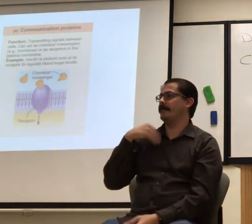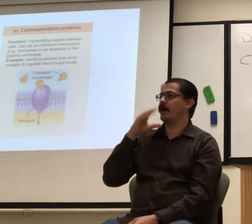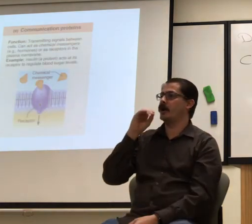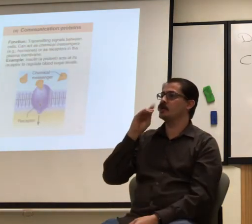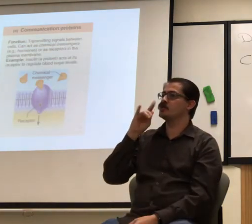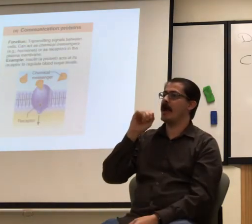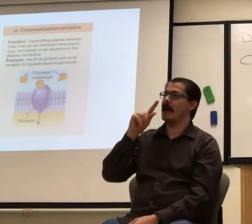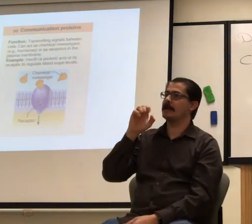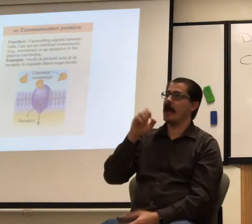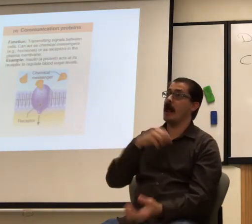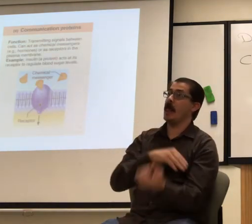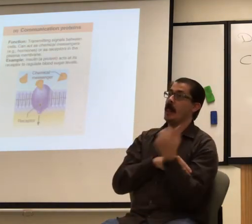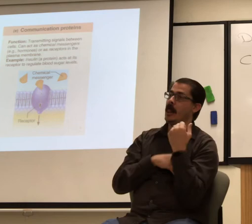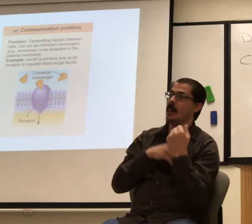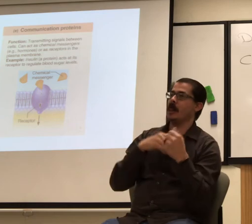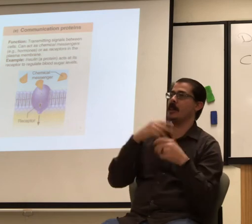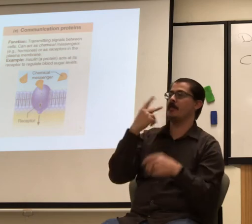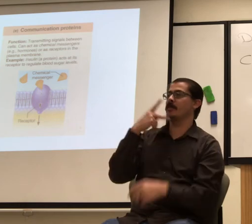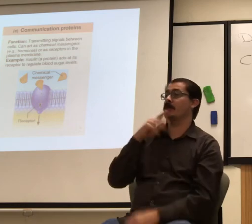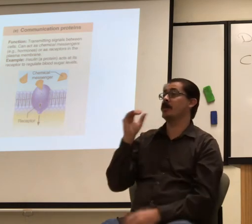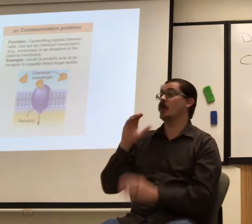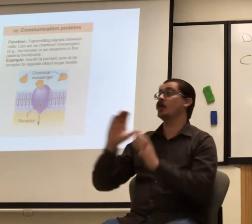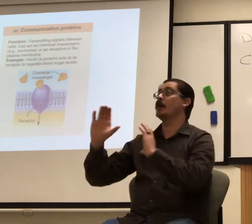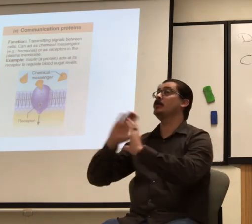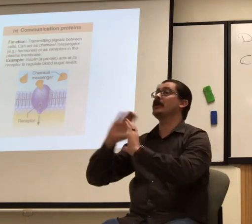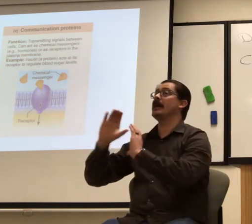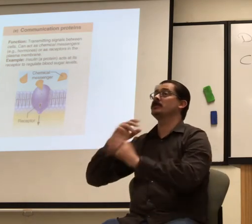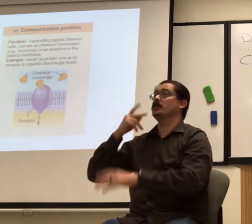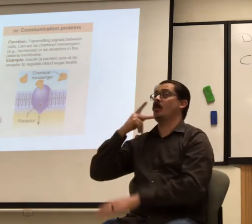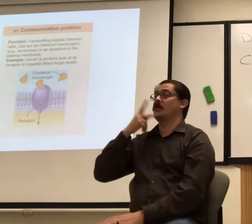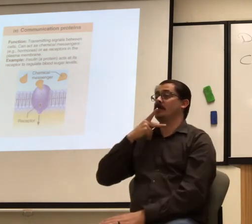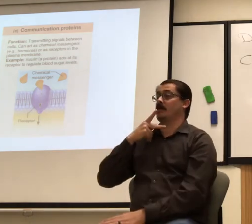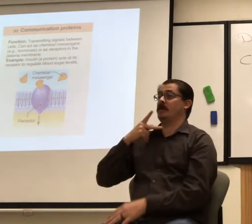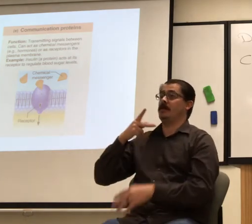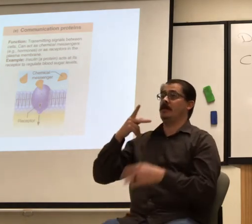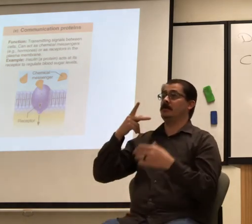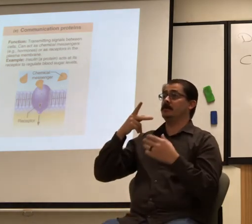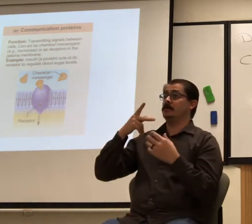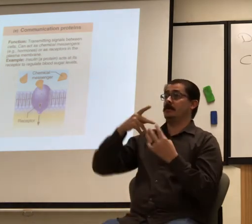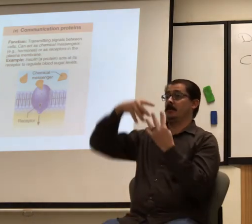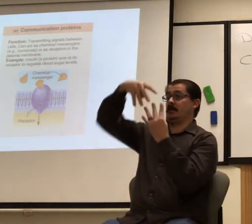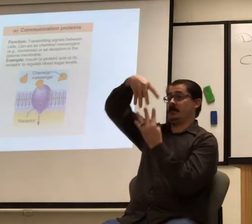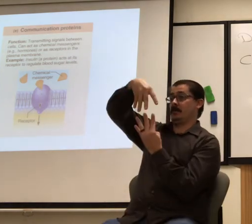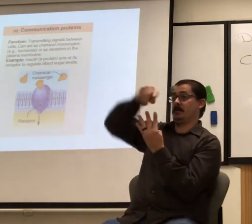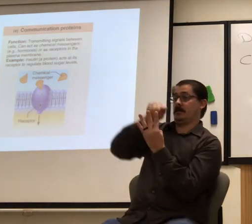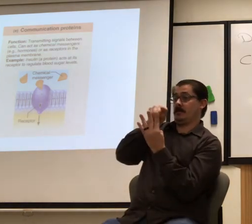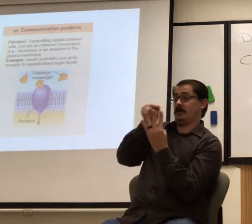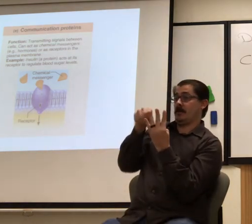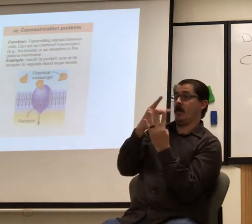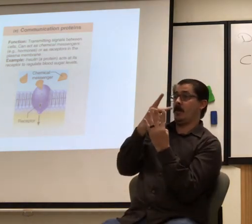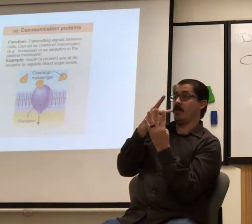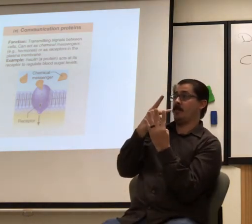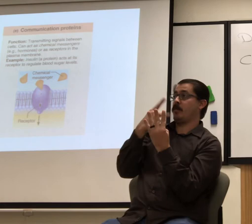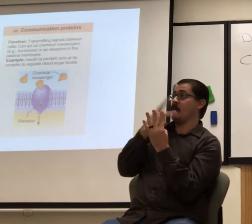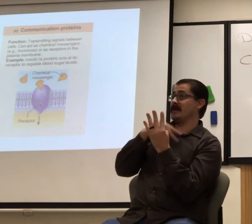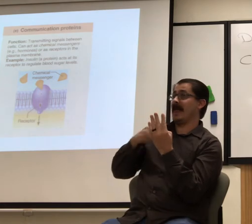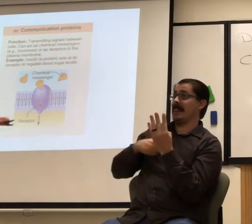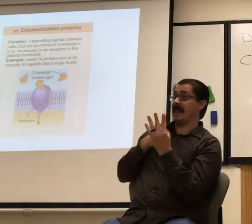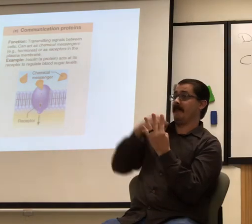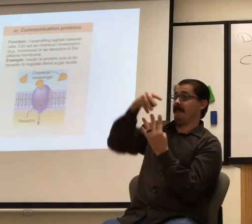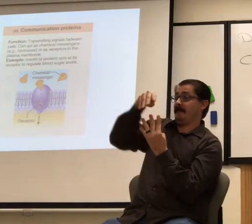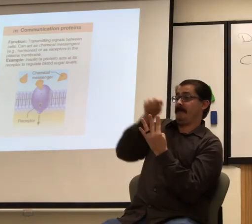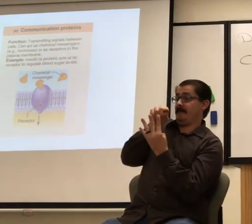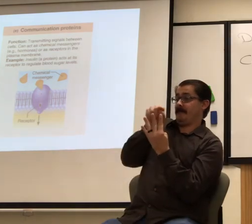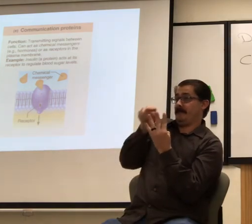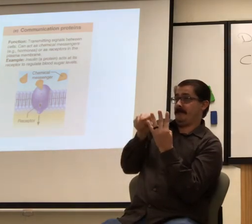There's also communication proteins. There are proteins that live in the phospholipid bilayer that can act as chemical messengers, as shown in the picture.